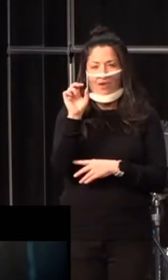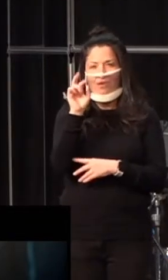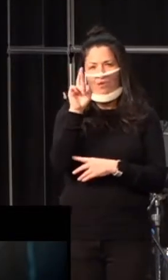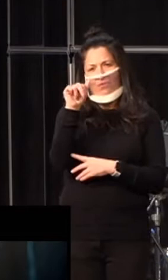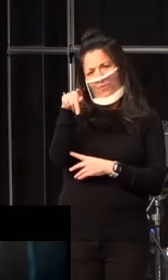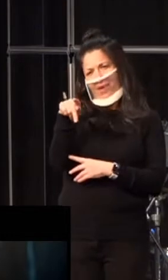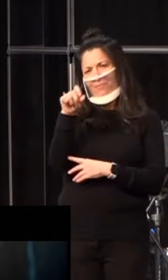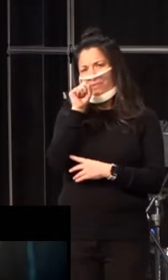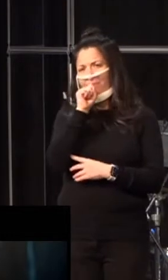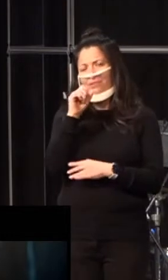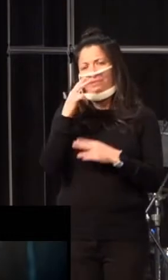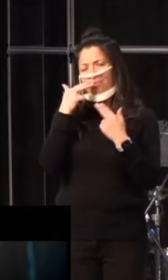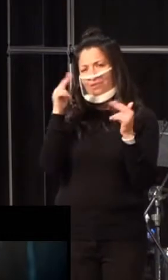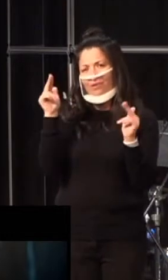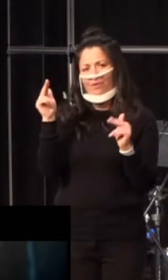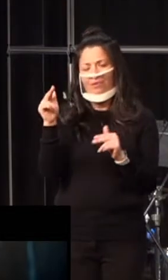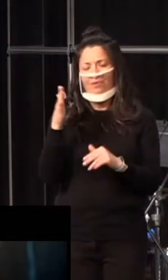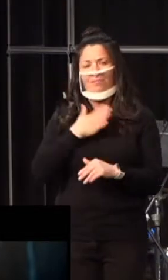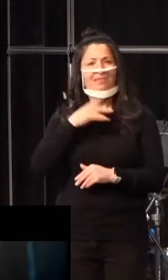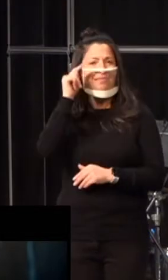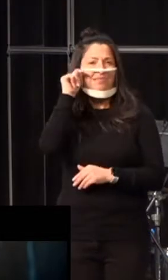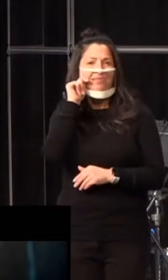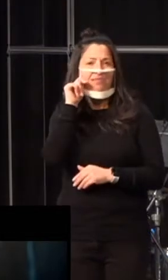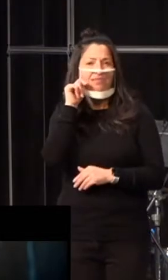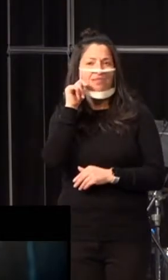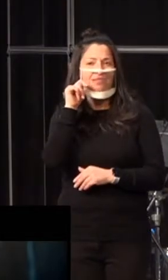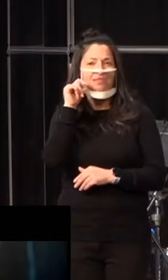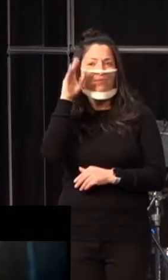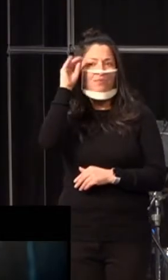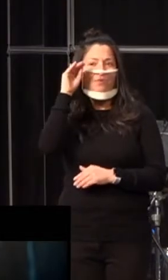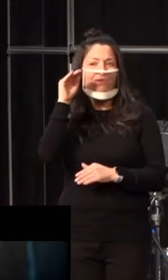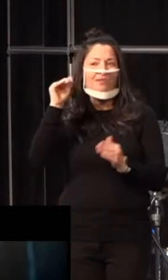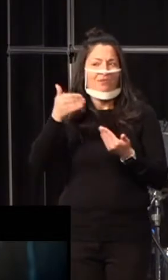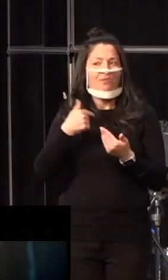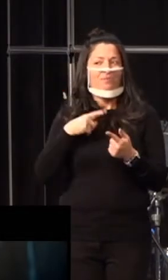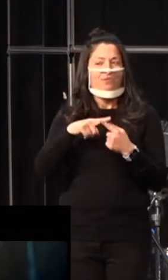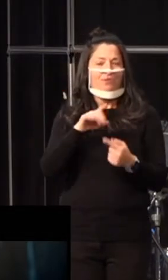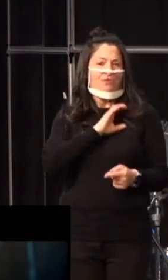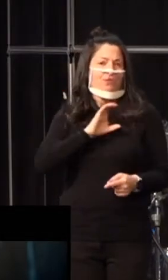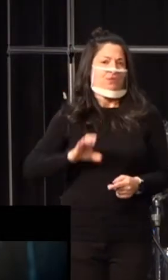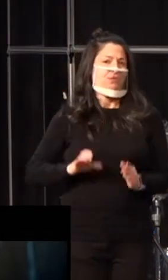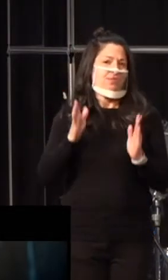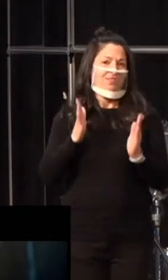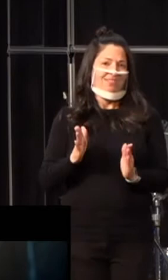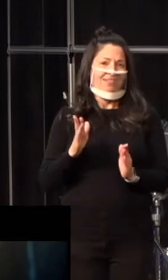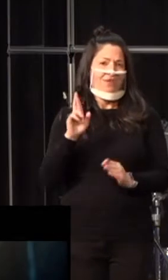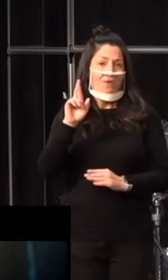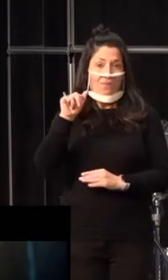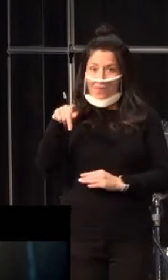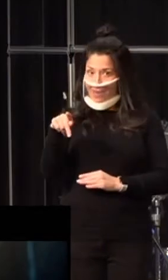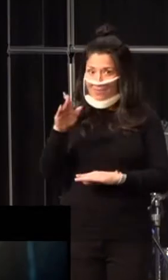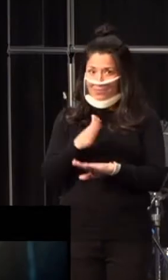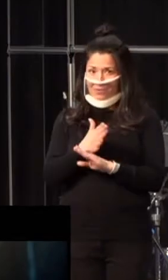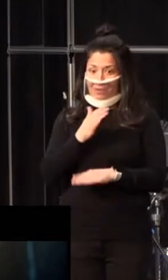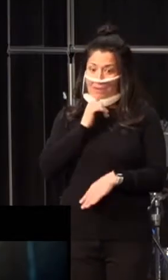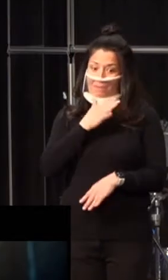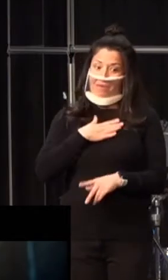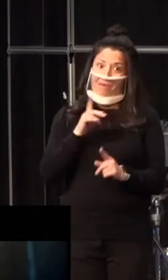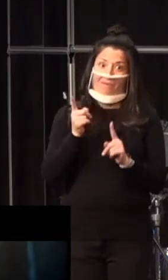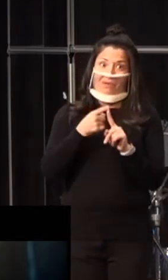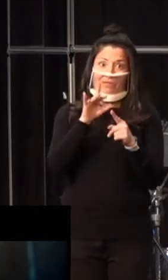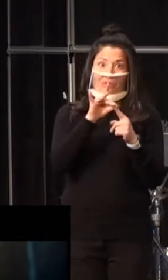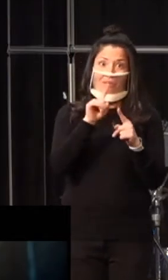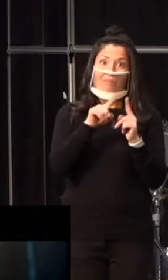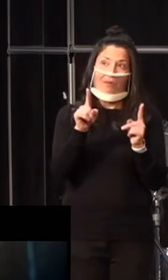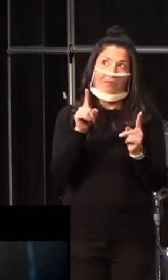title. My teenage boys have been introducing me to Christian rap music lately. It's not my first choice, but getting to know it a little bit. So